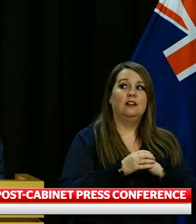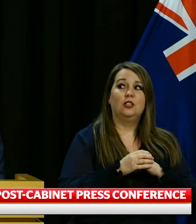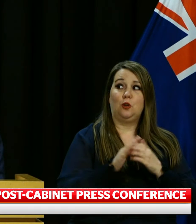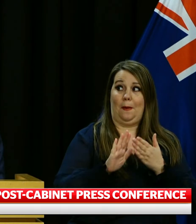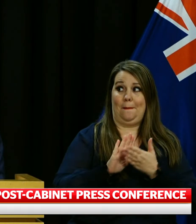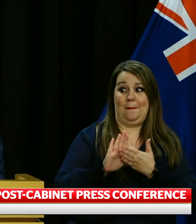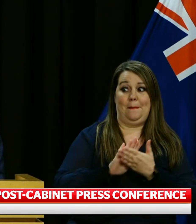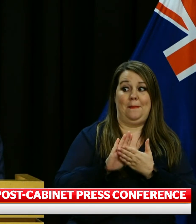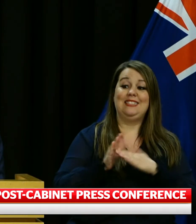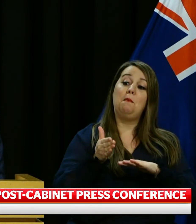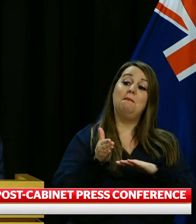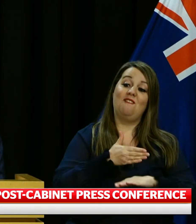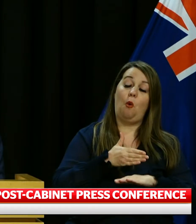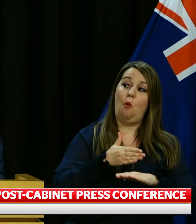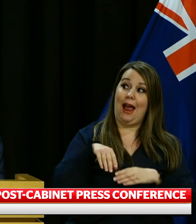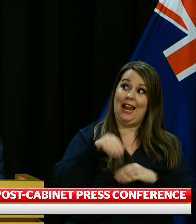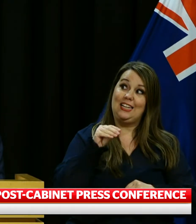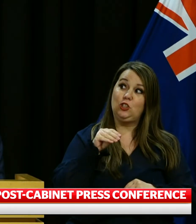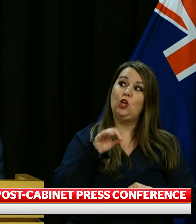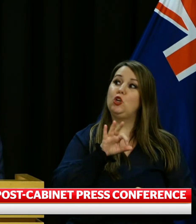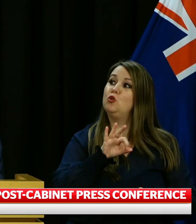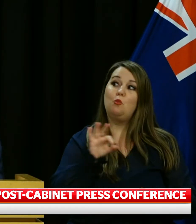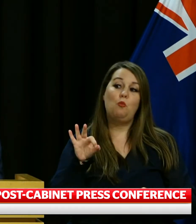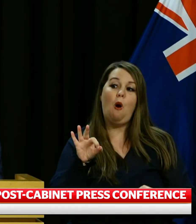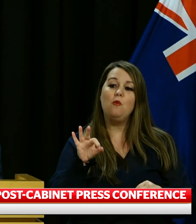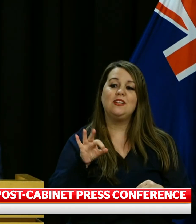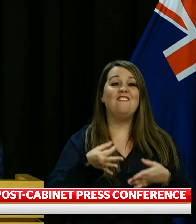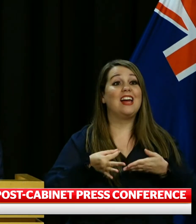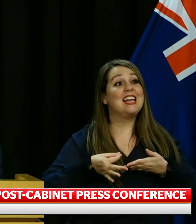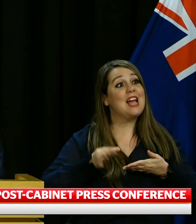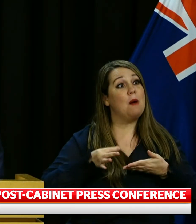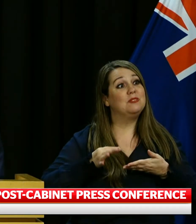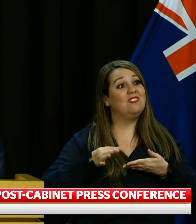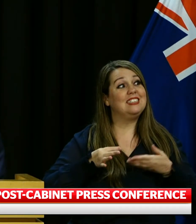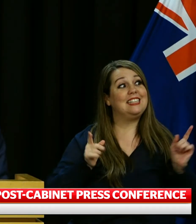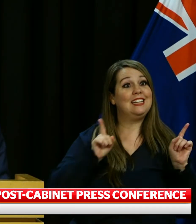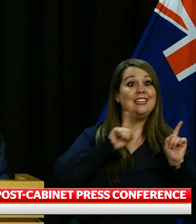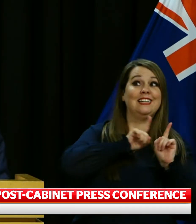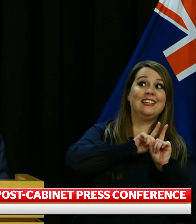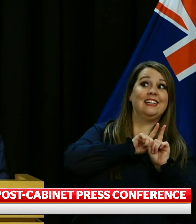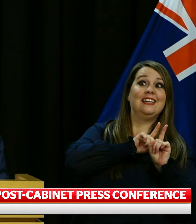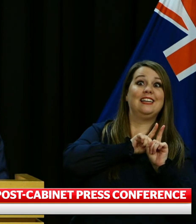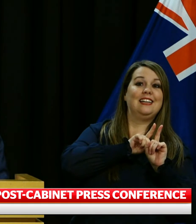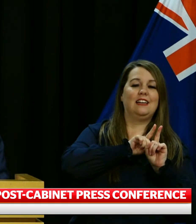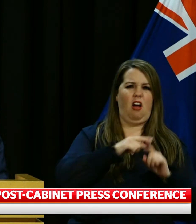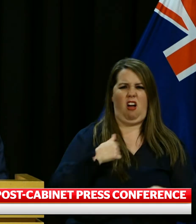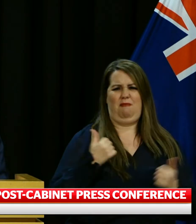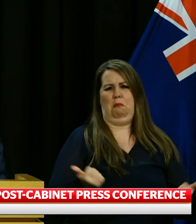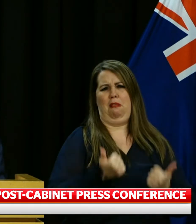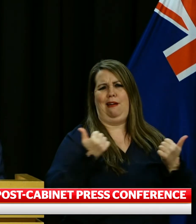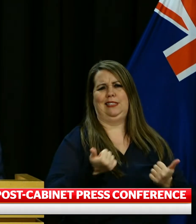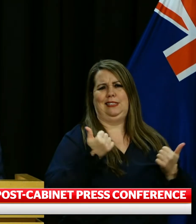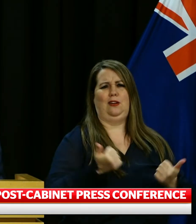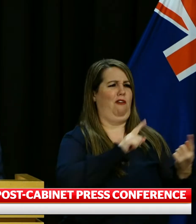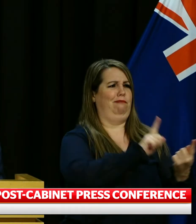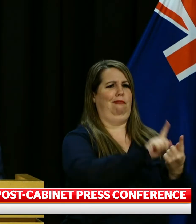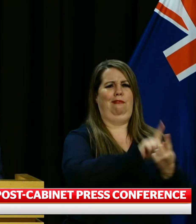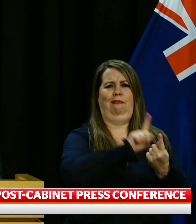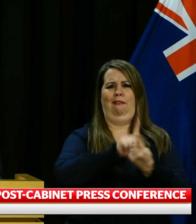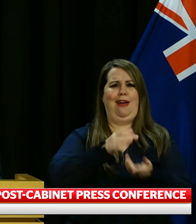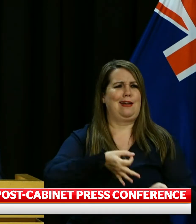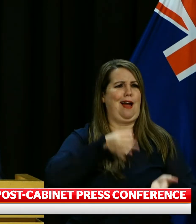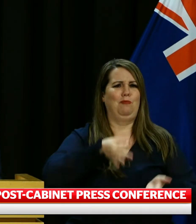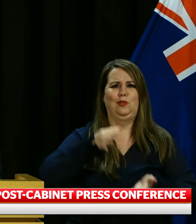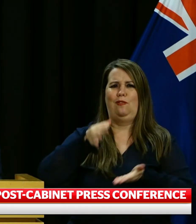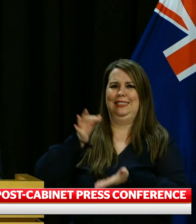With someone before the election, in inverted commas? I have cups of tea with people all of the time. If you're talking about an electorate accommodation, that's